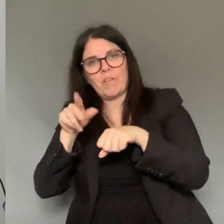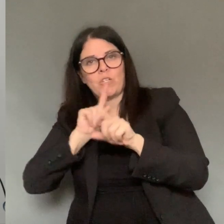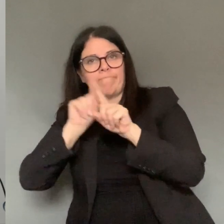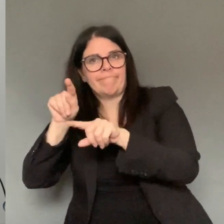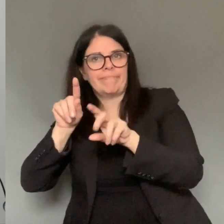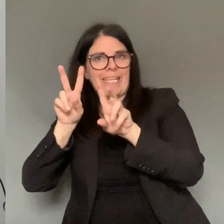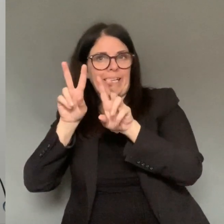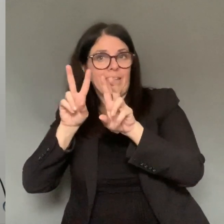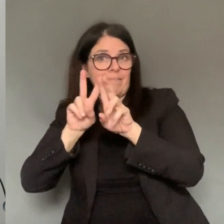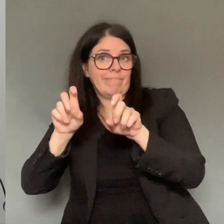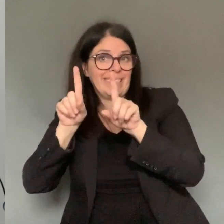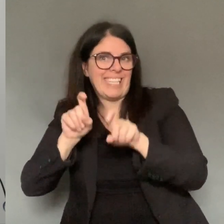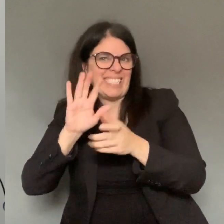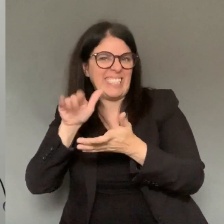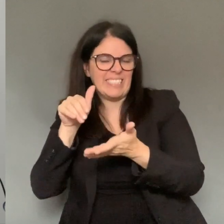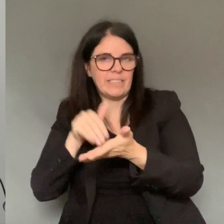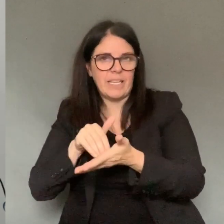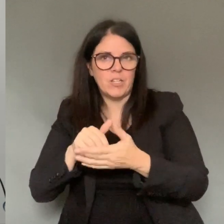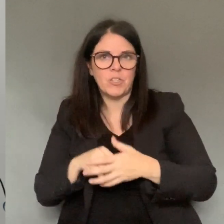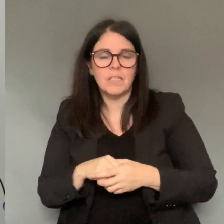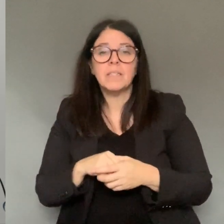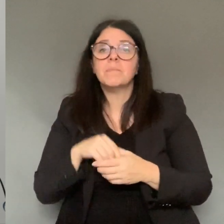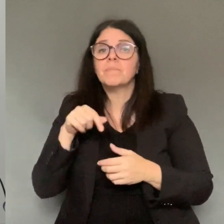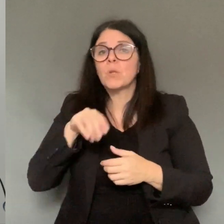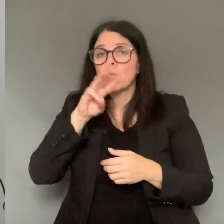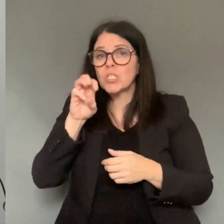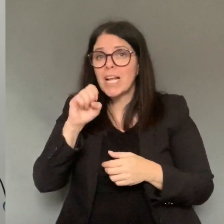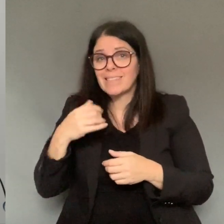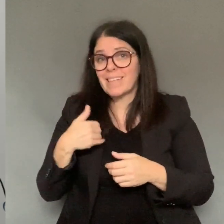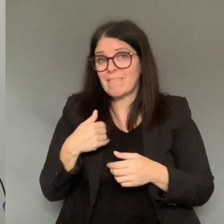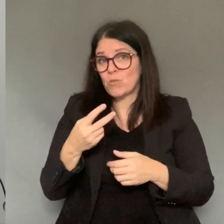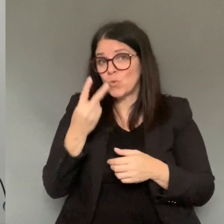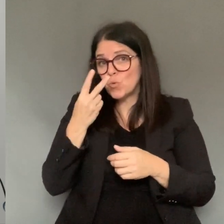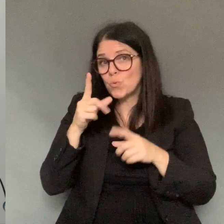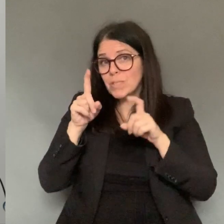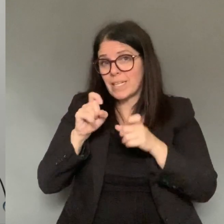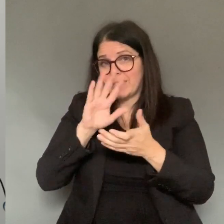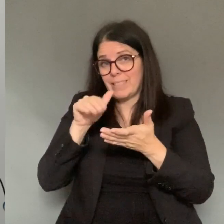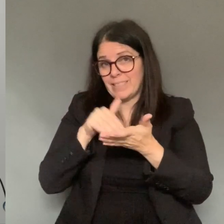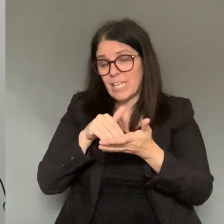will continue in these facilities. Please continue to visit